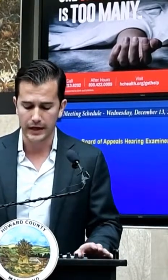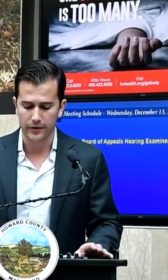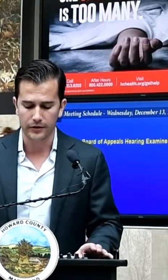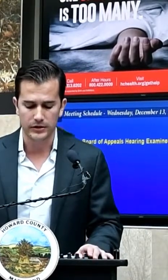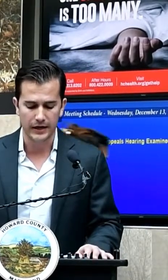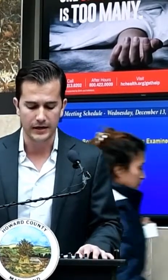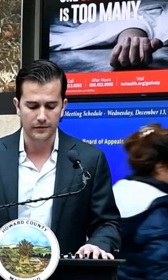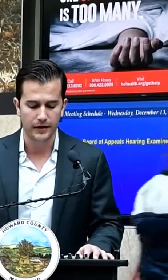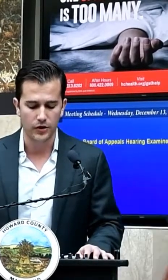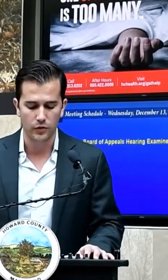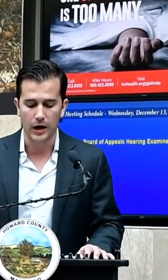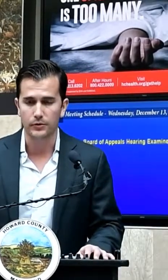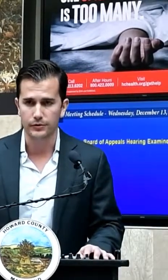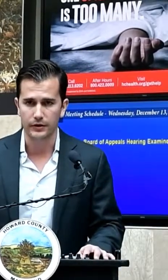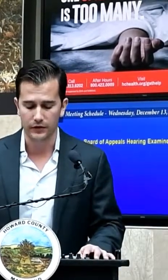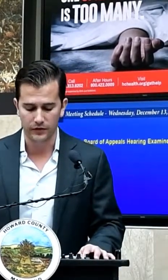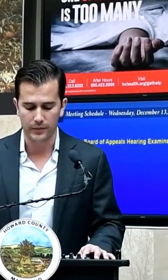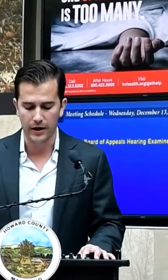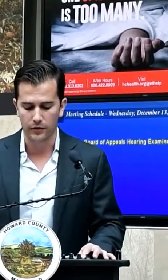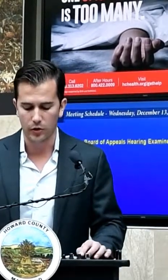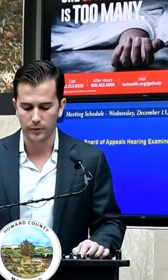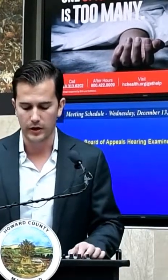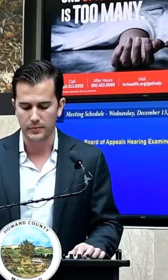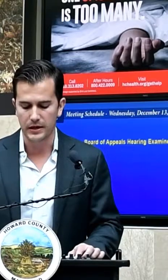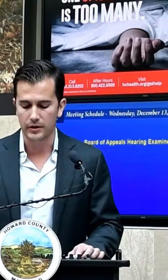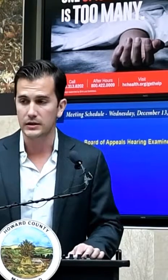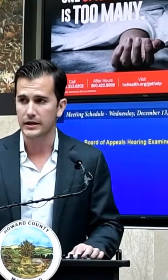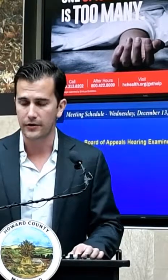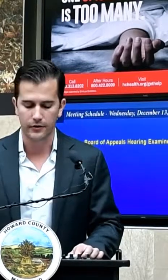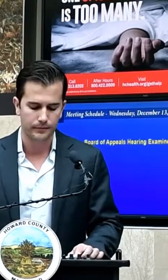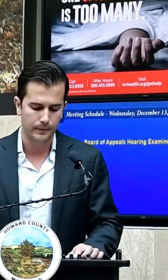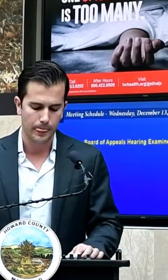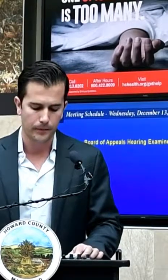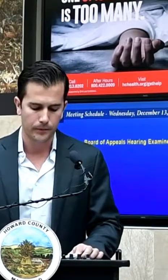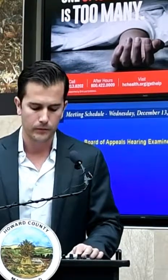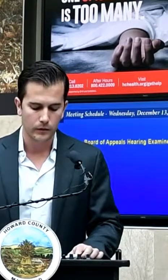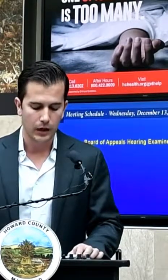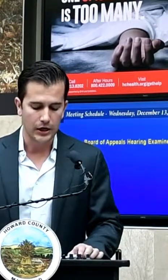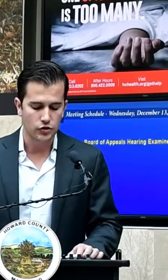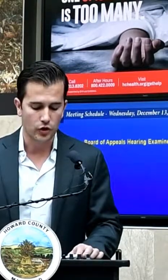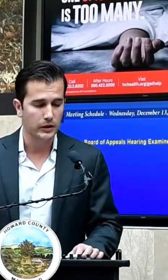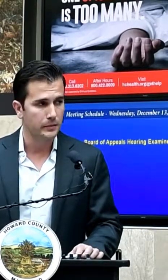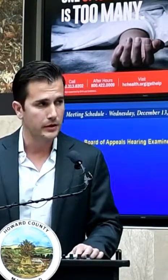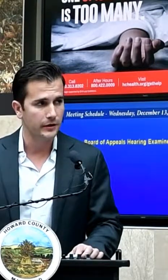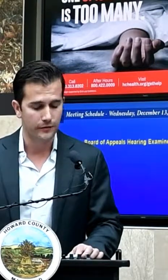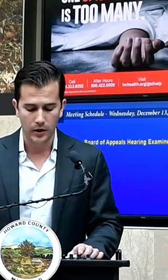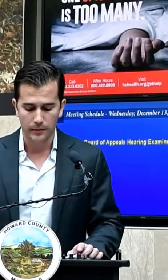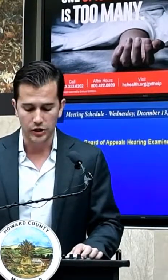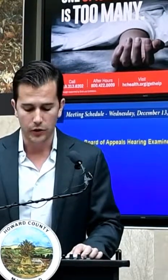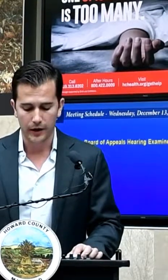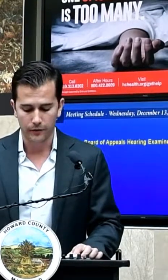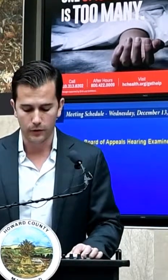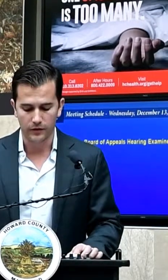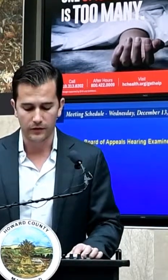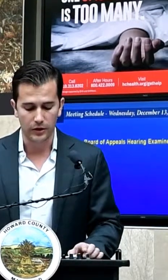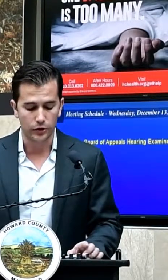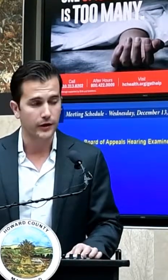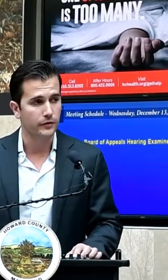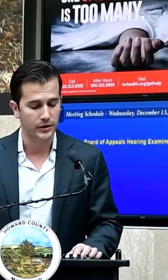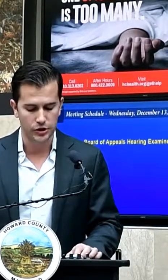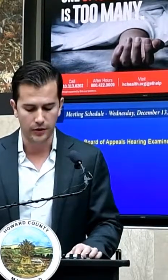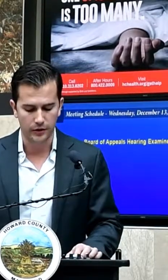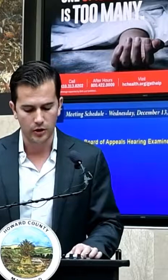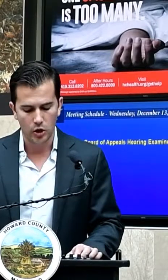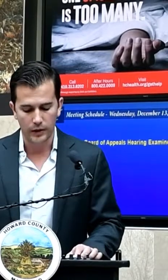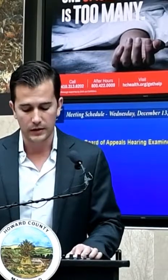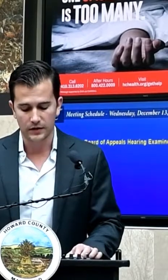work together to identify new opportunities to battle the opioid epidemic together. I strongly believe by joining forces and learning